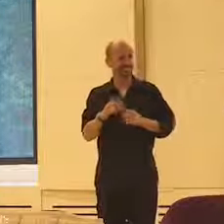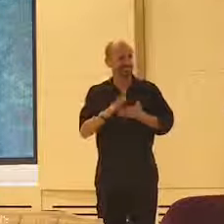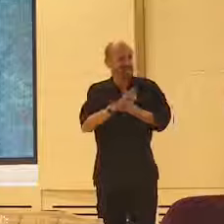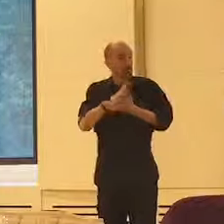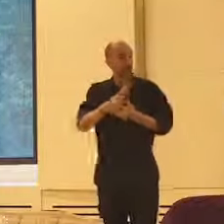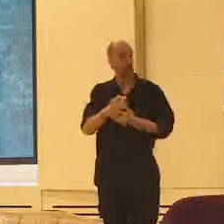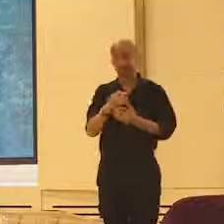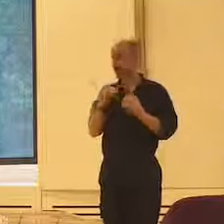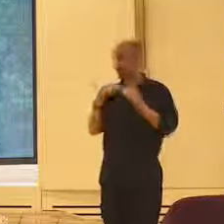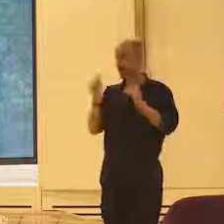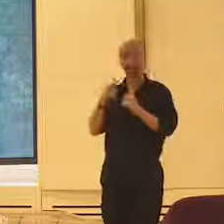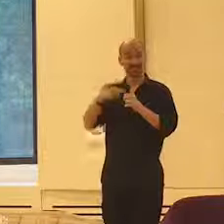certain appointments.